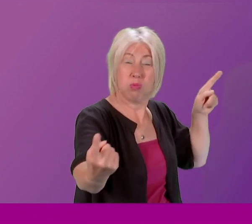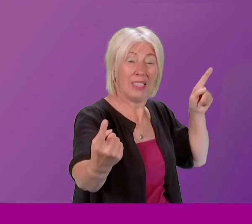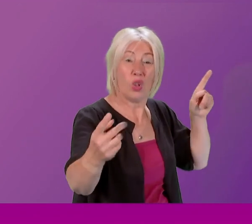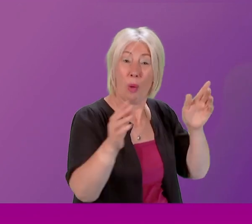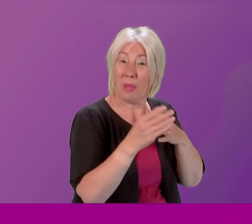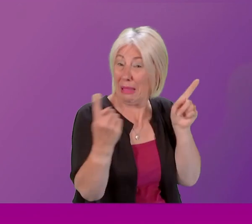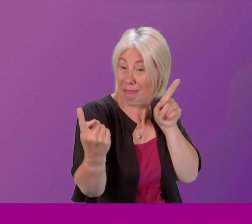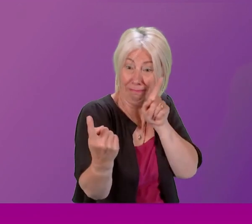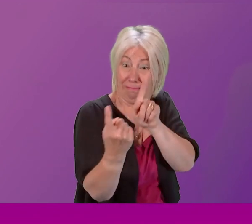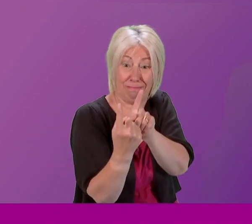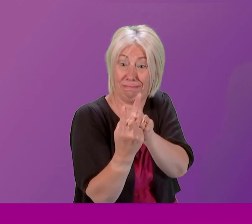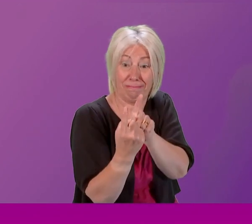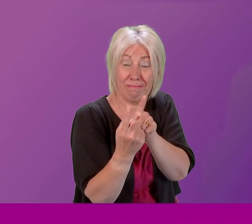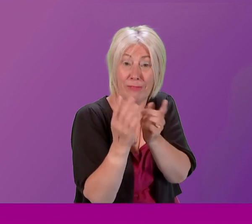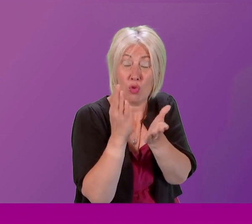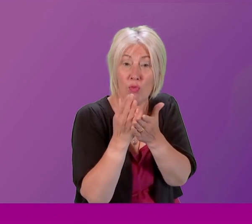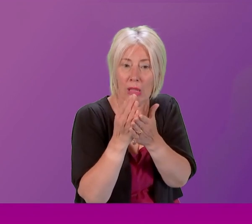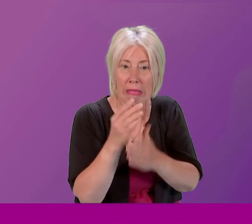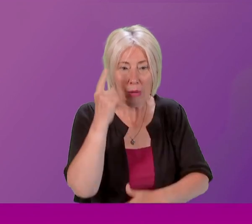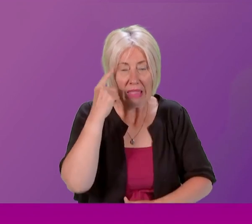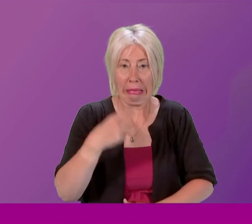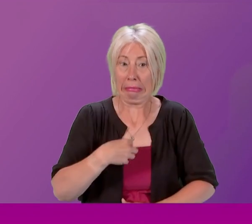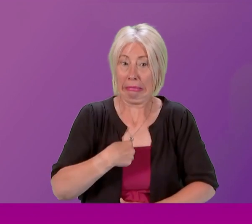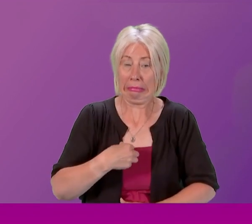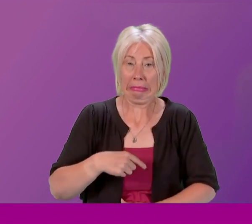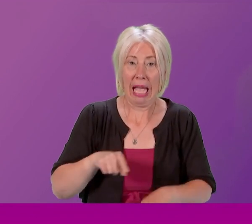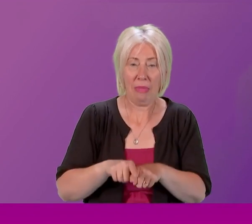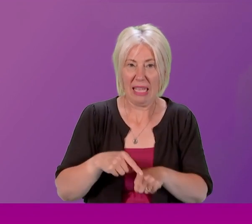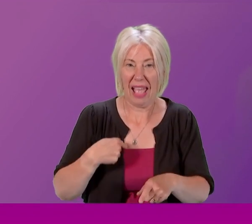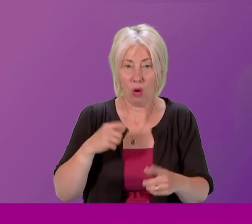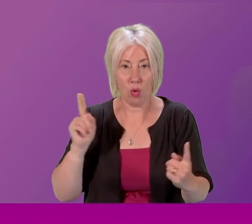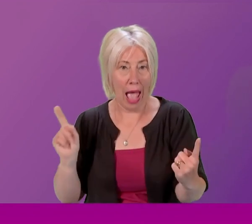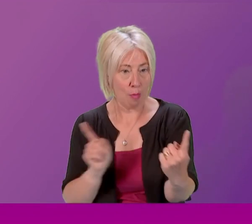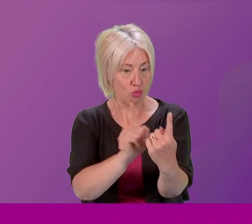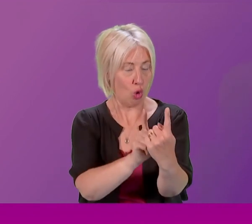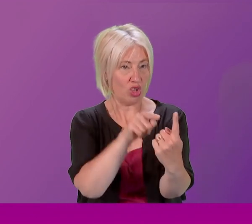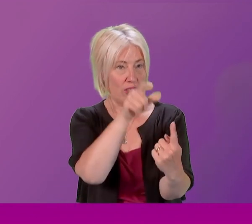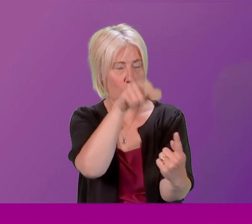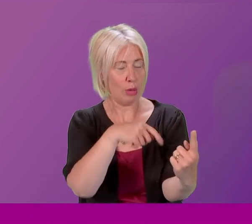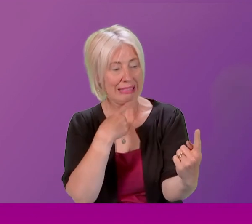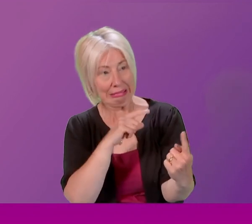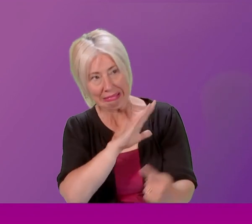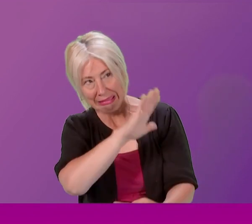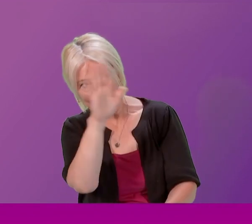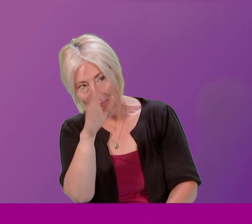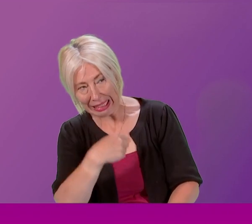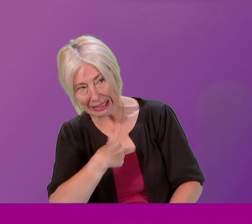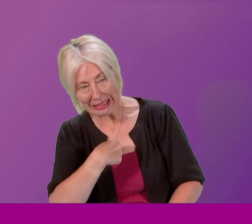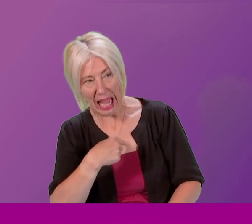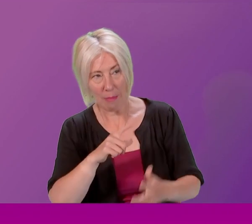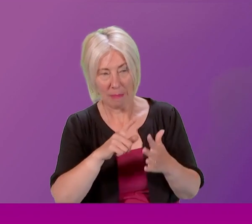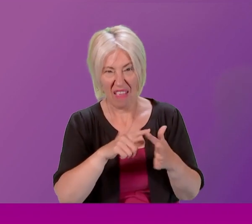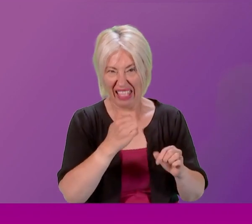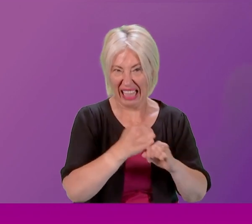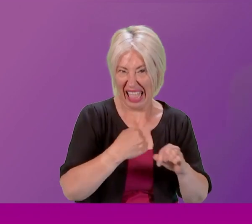in exactly the same place where we think, oh God, you know, how do I go up to that person and say, hello, I'm Evelyn